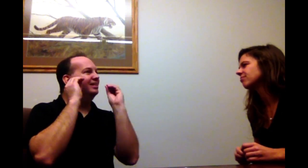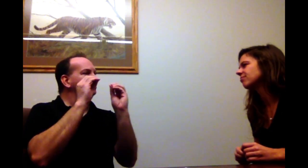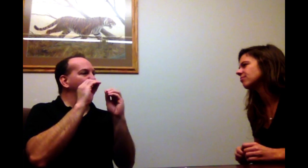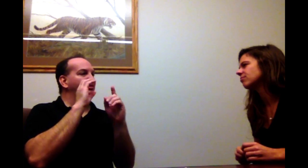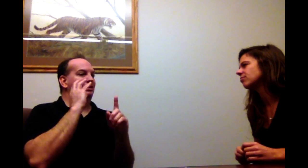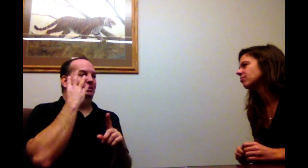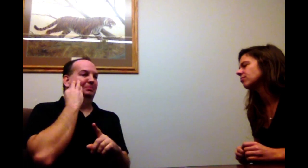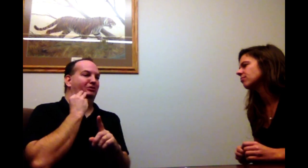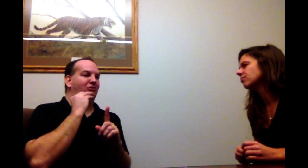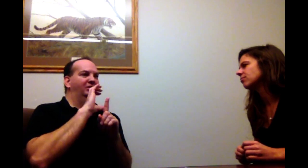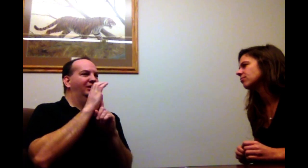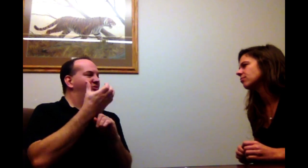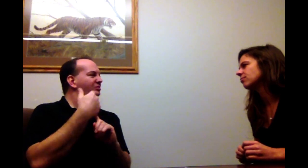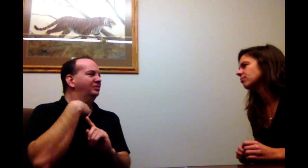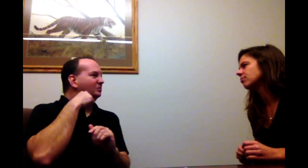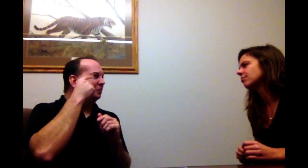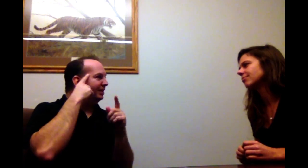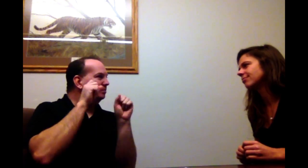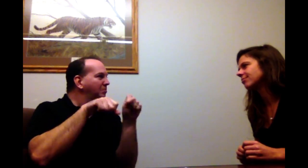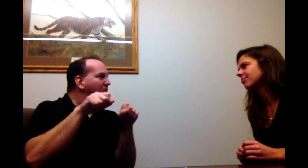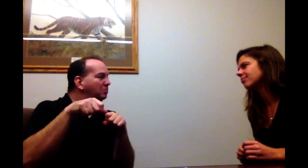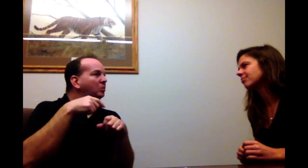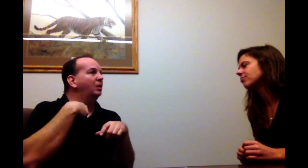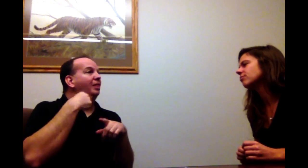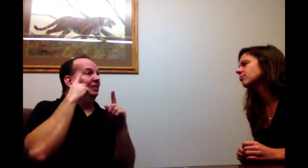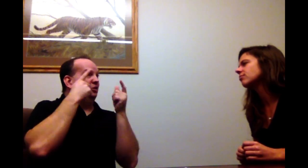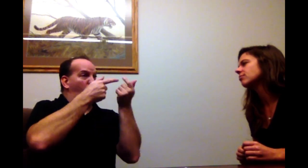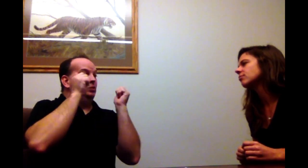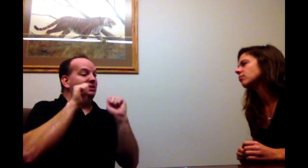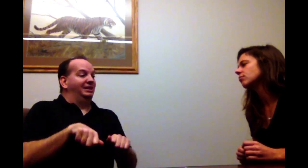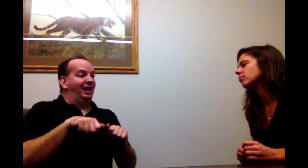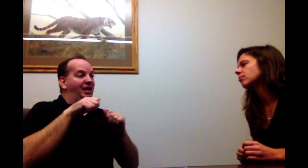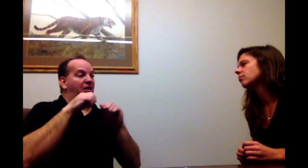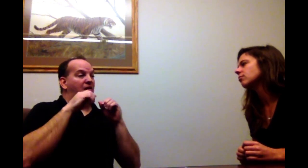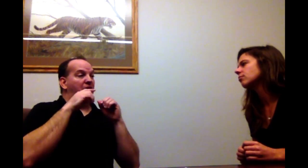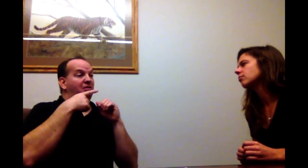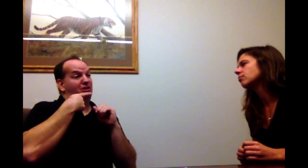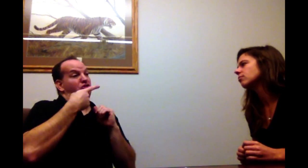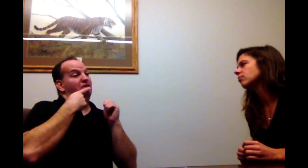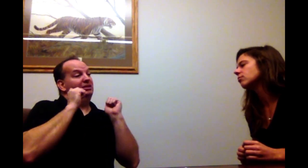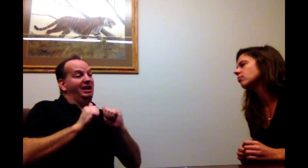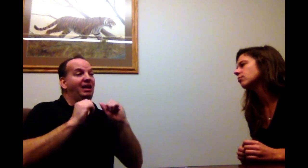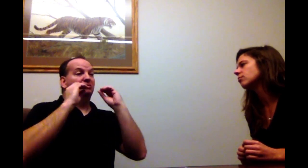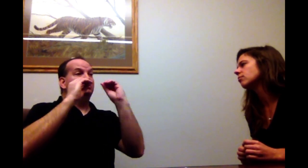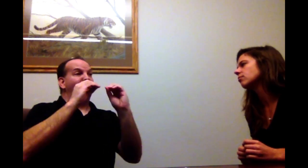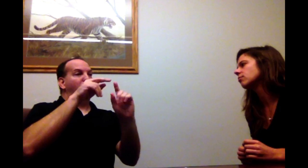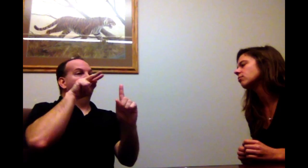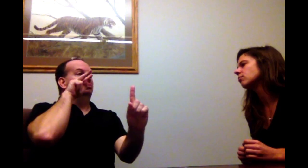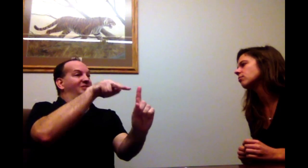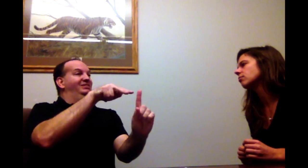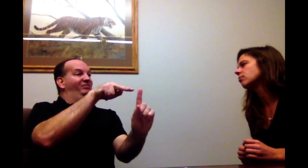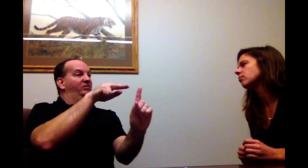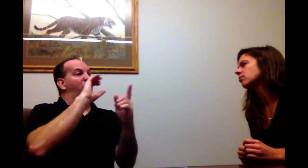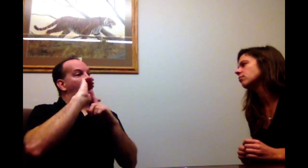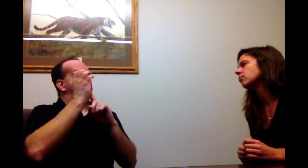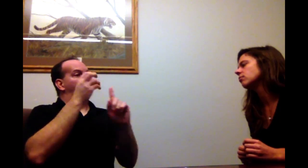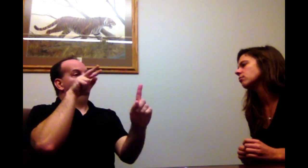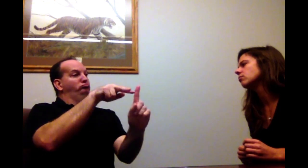But teaching the experience and the culture, I don't think it's possible. I think hearing people can teach about